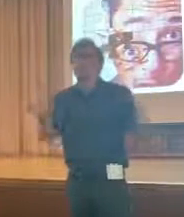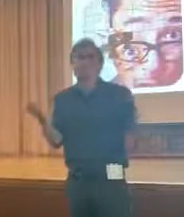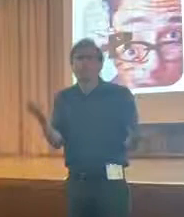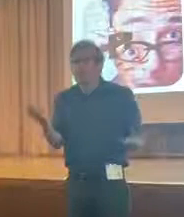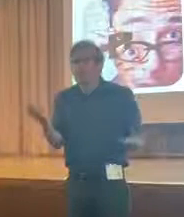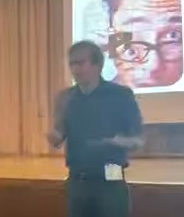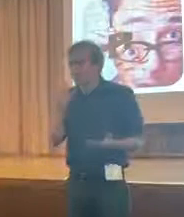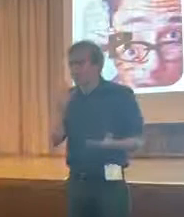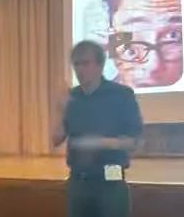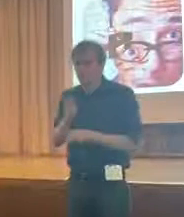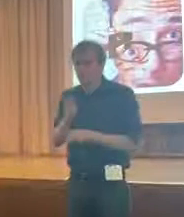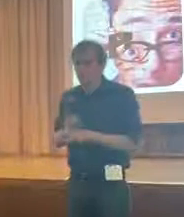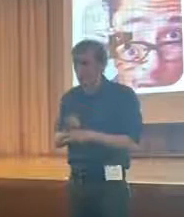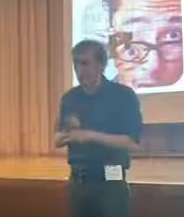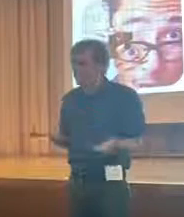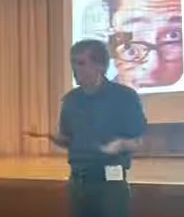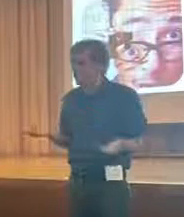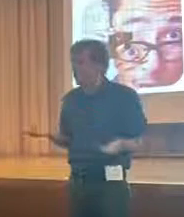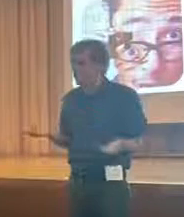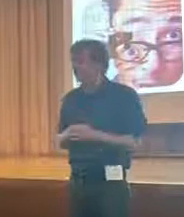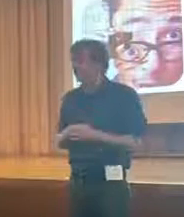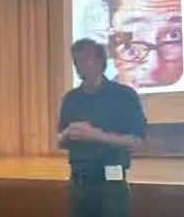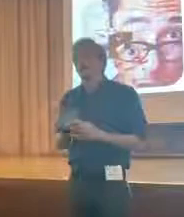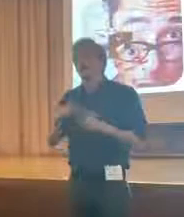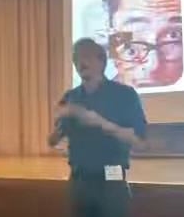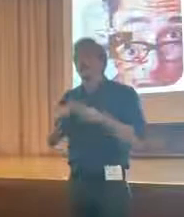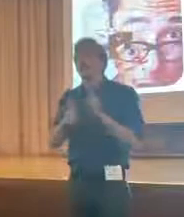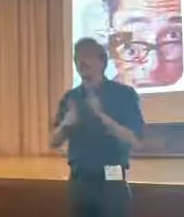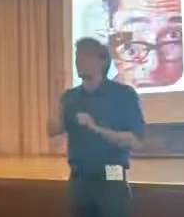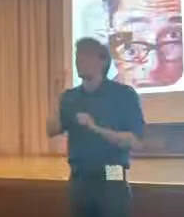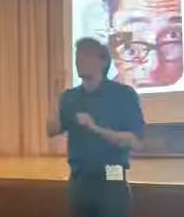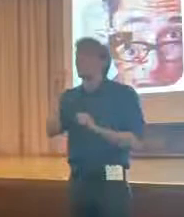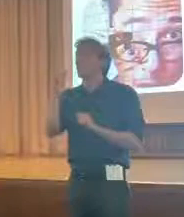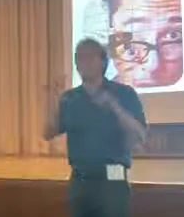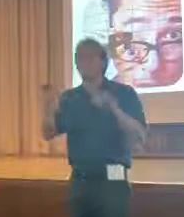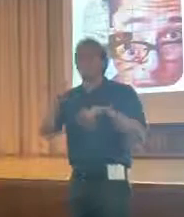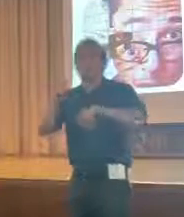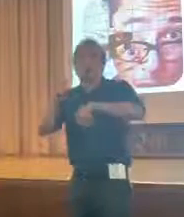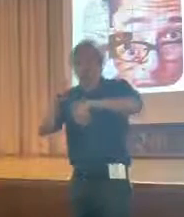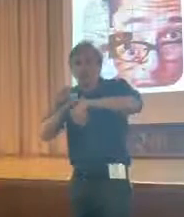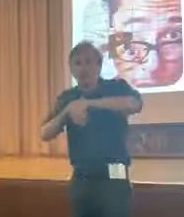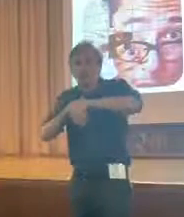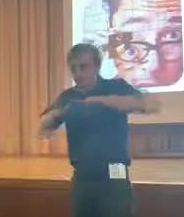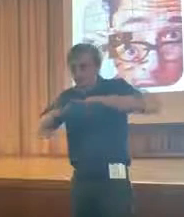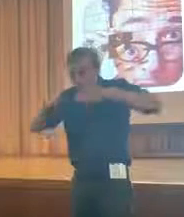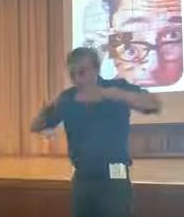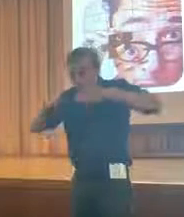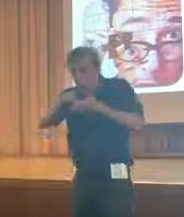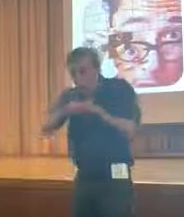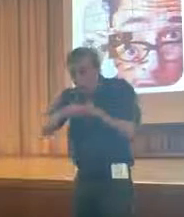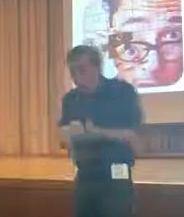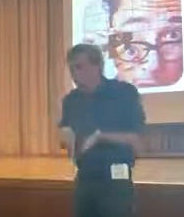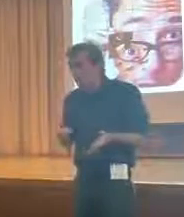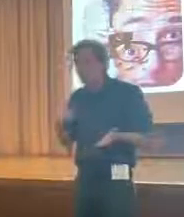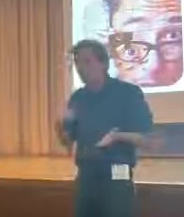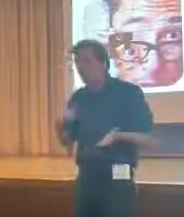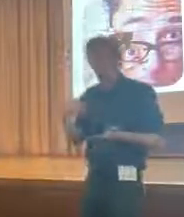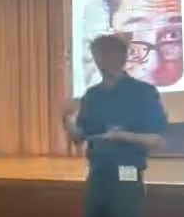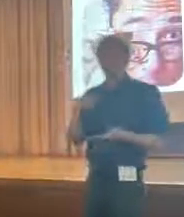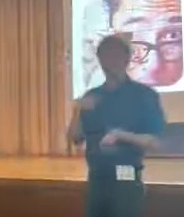It's just that most people don't have the time to research it, and we do. And we package it together for